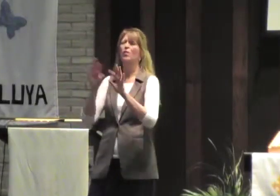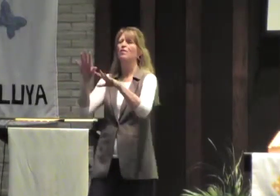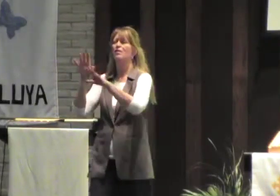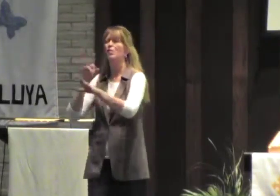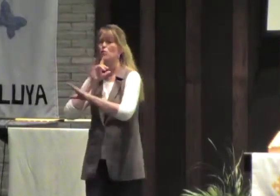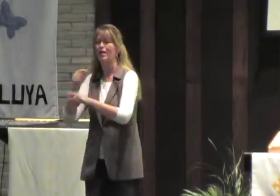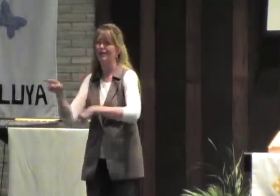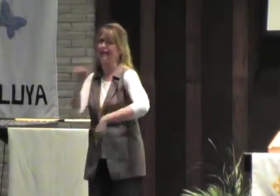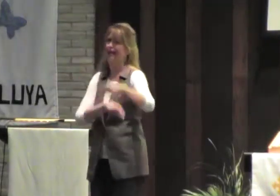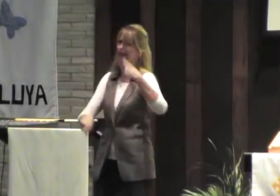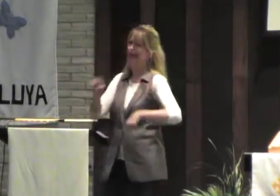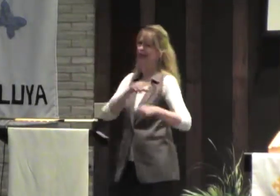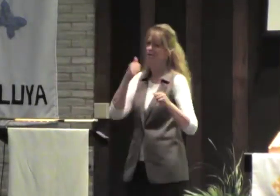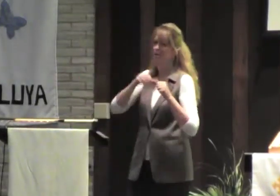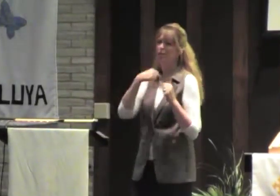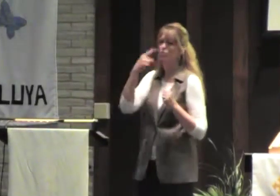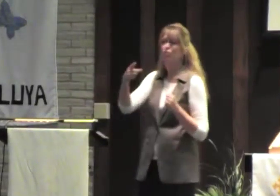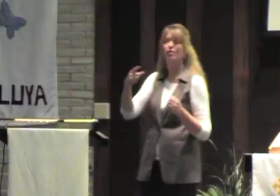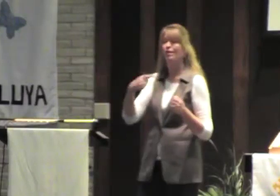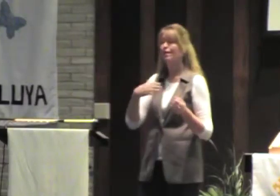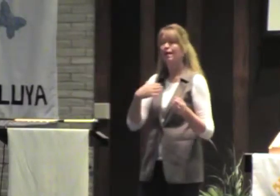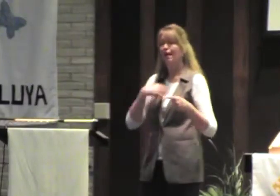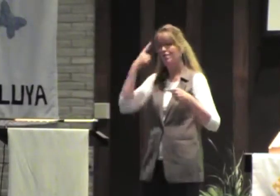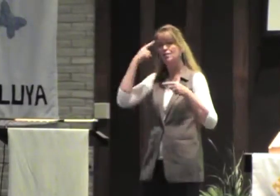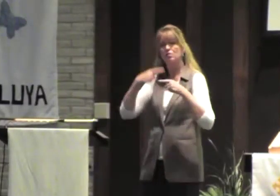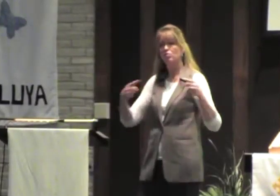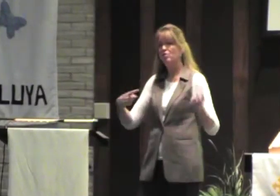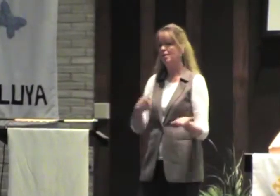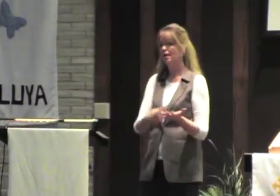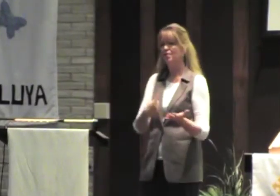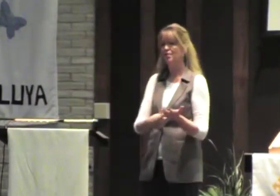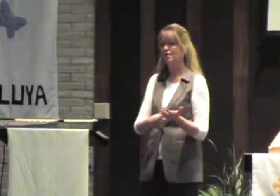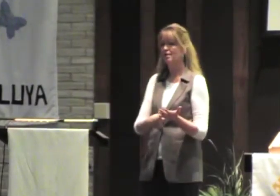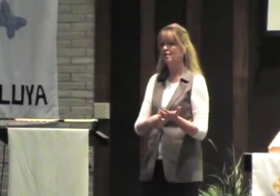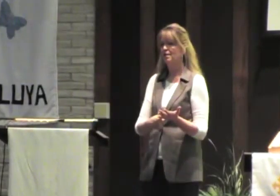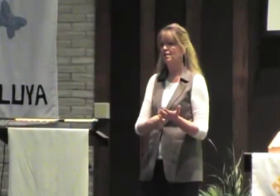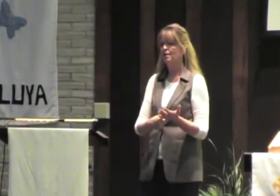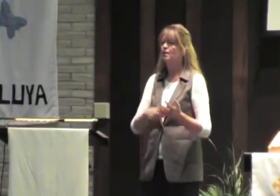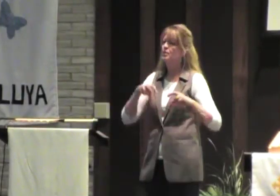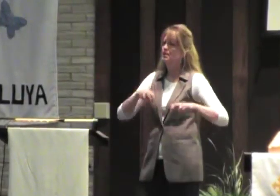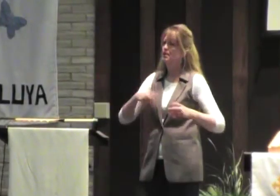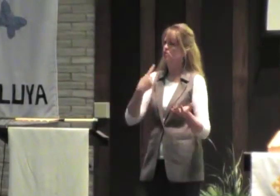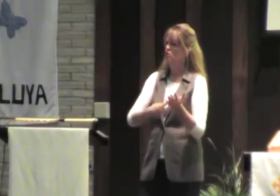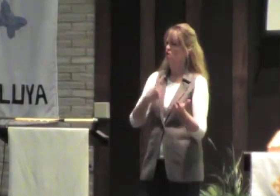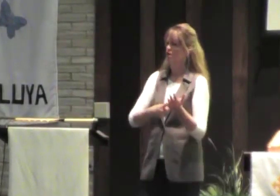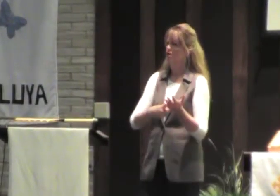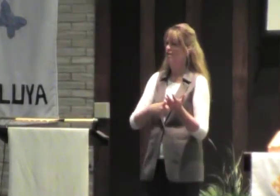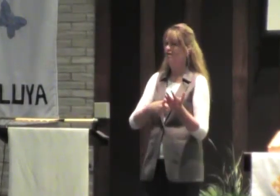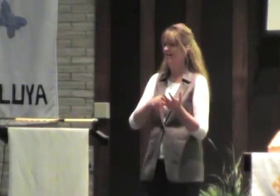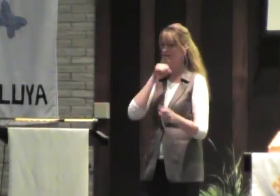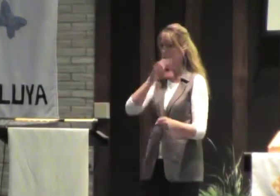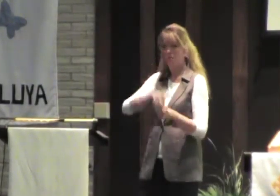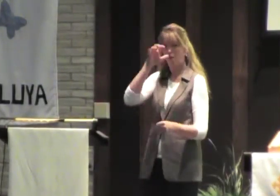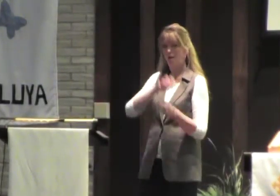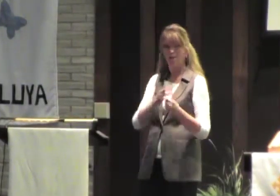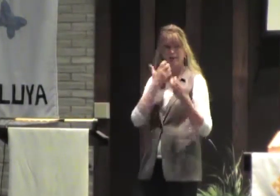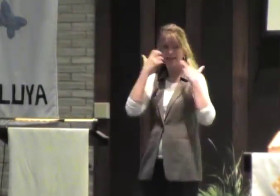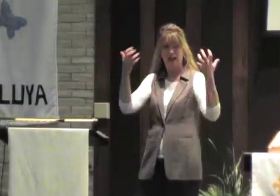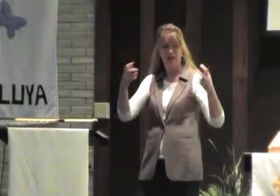It's very important. So remember I told you, if you have a disagreement, you need to sit down and talk about it. And don't